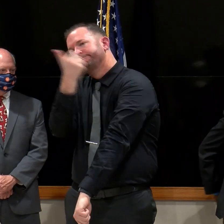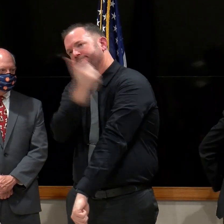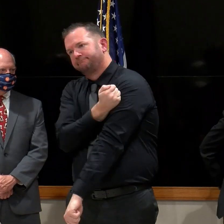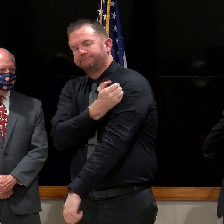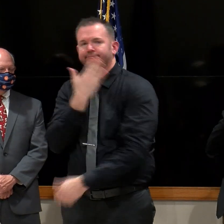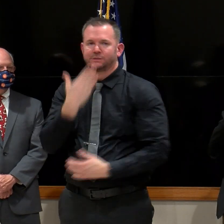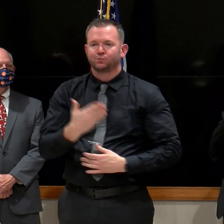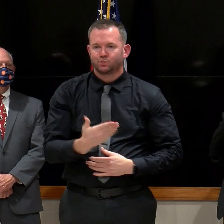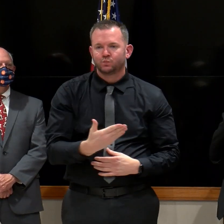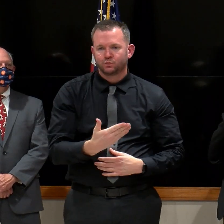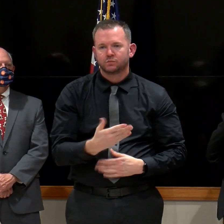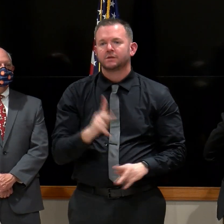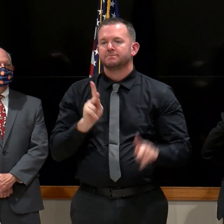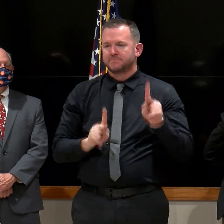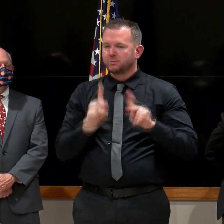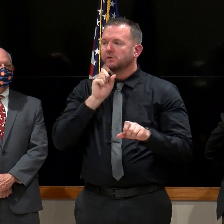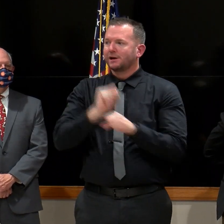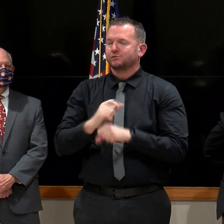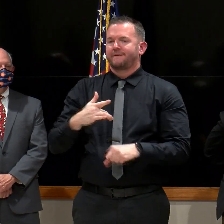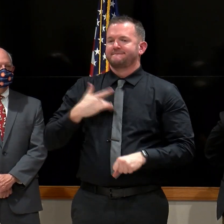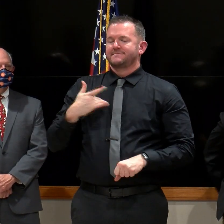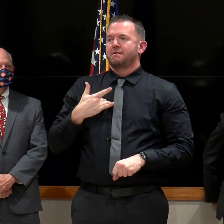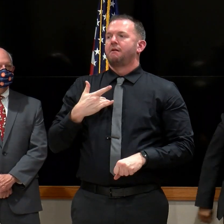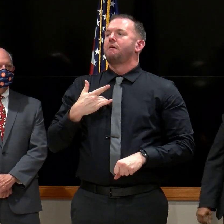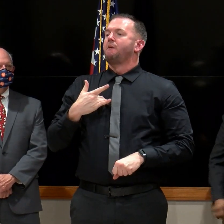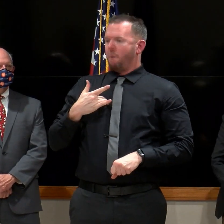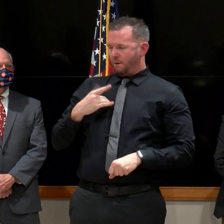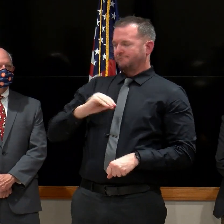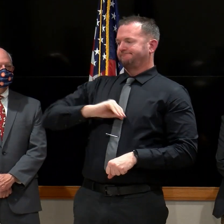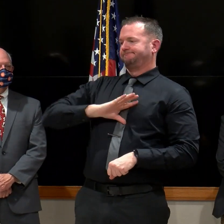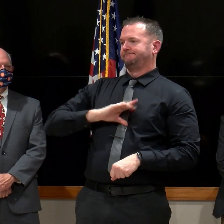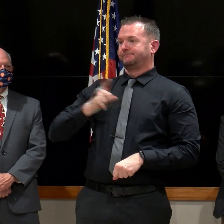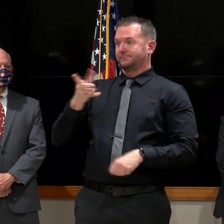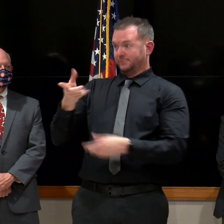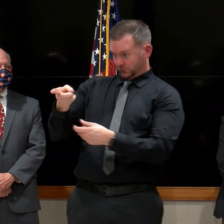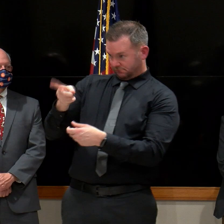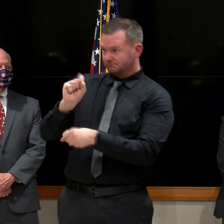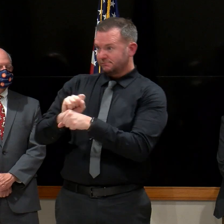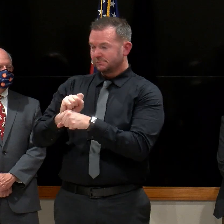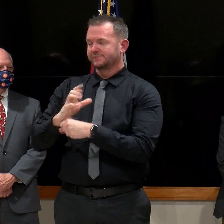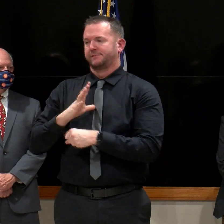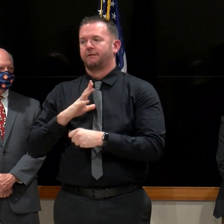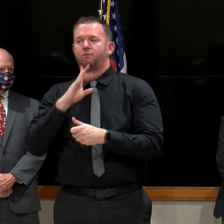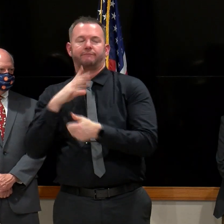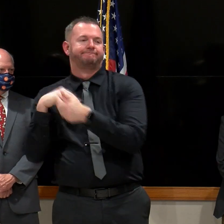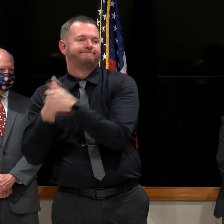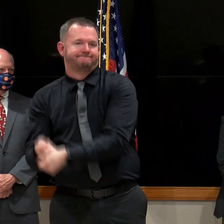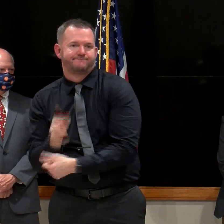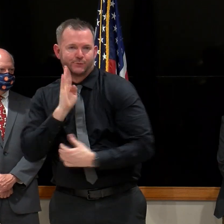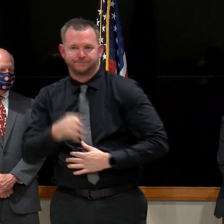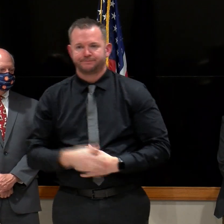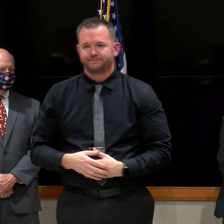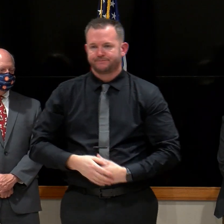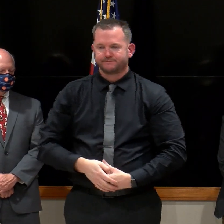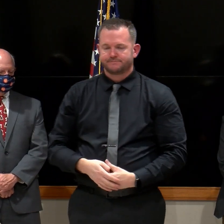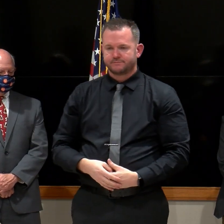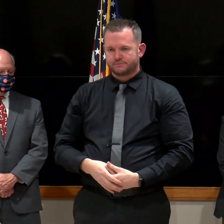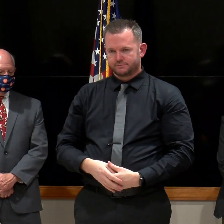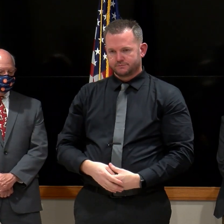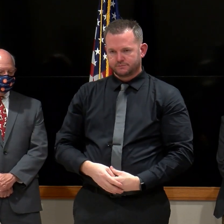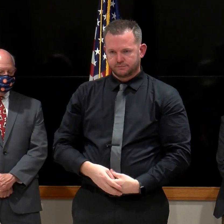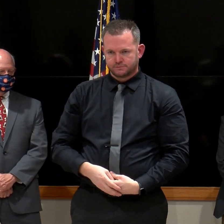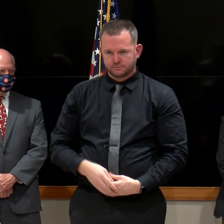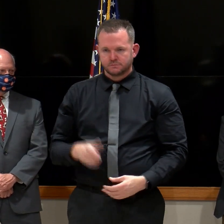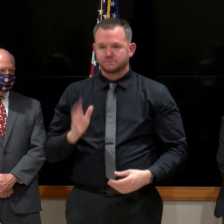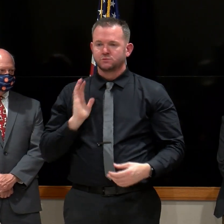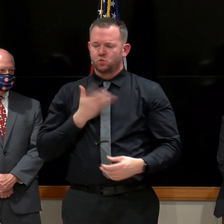That's what each and every one who takes an oath to serve this nation is responsible of doing, is helping to save lives and to